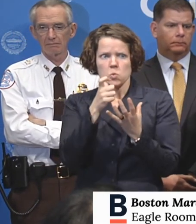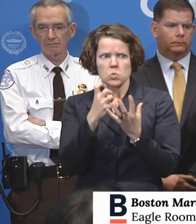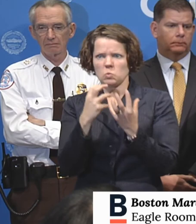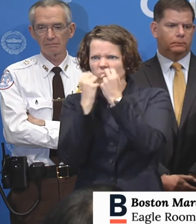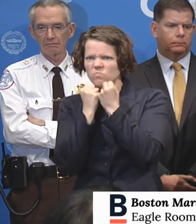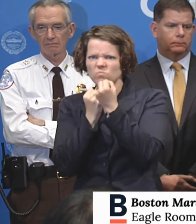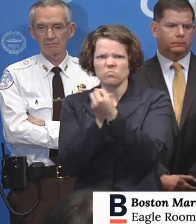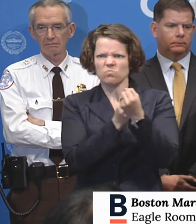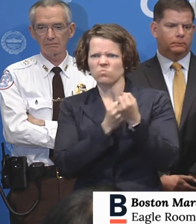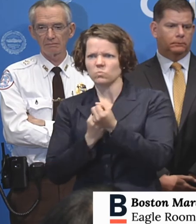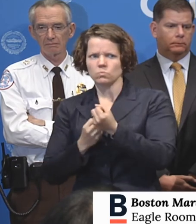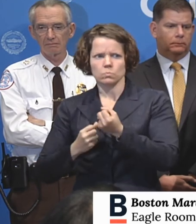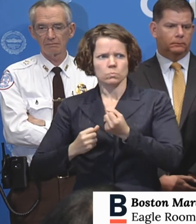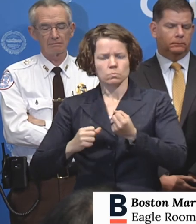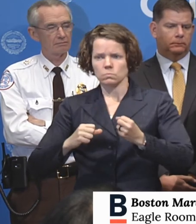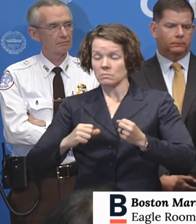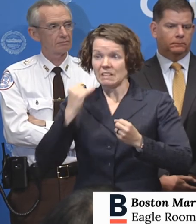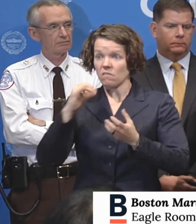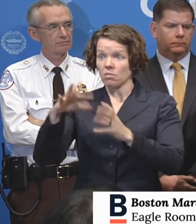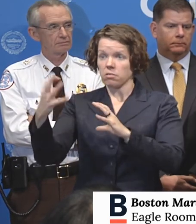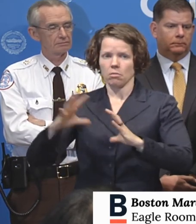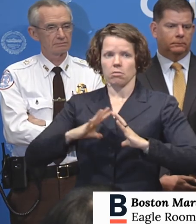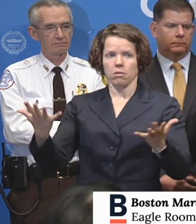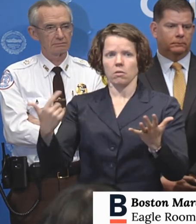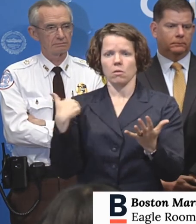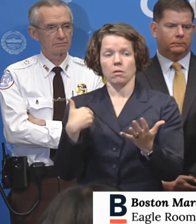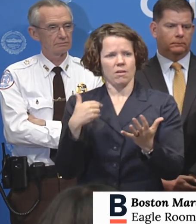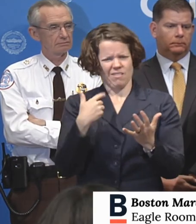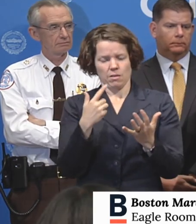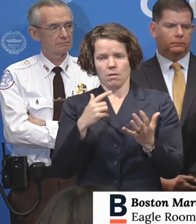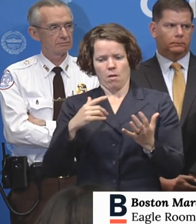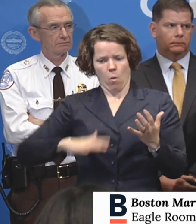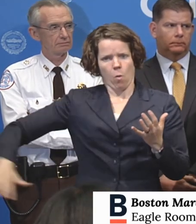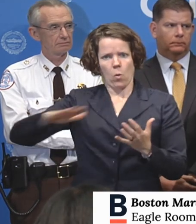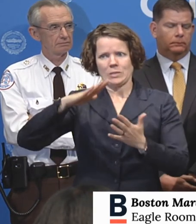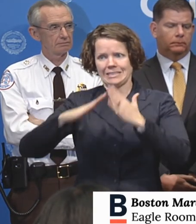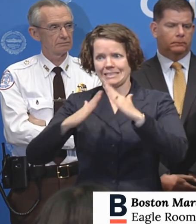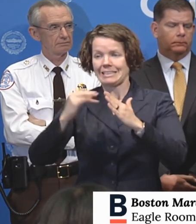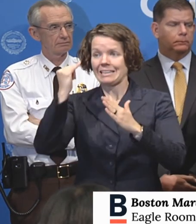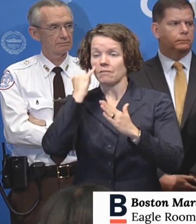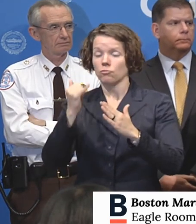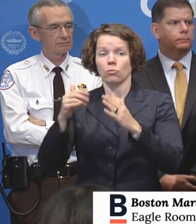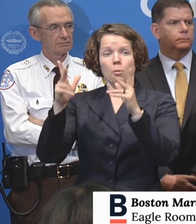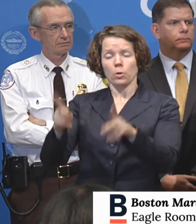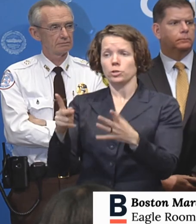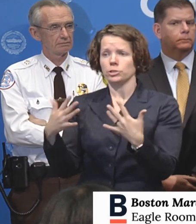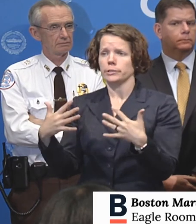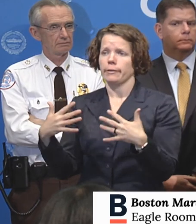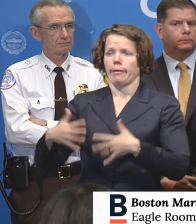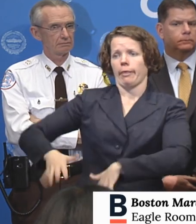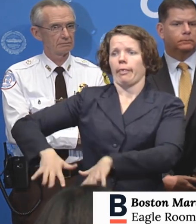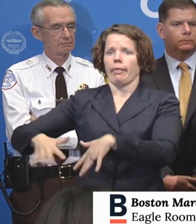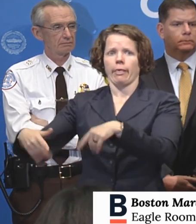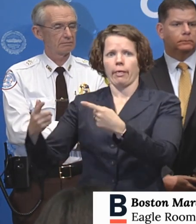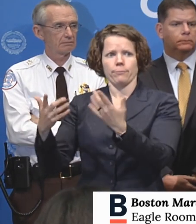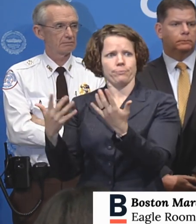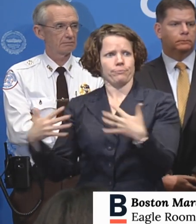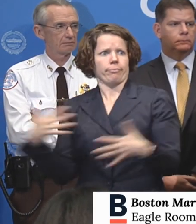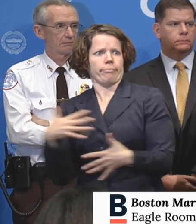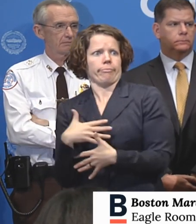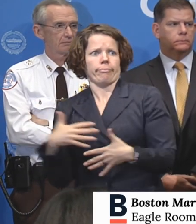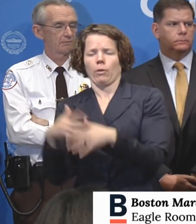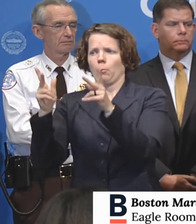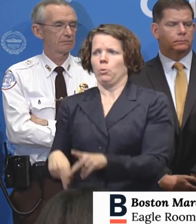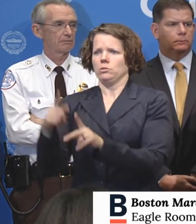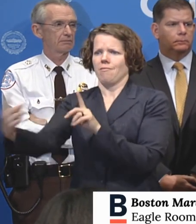things happening in our city. When cowards come forth and kill innocent people that were enjoying a worldwide event